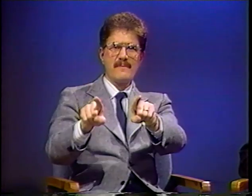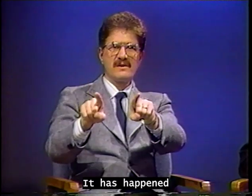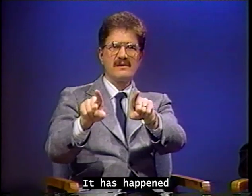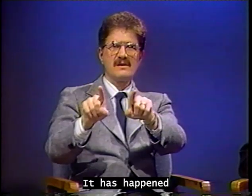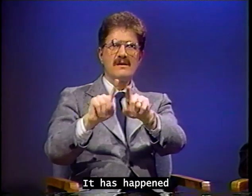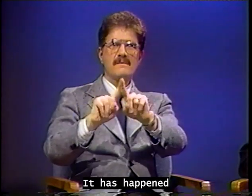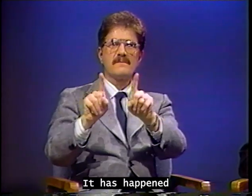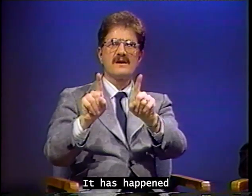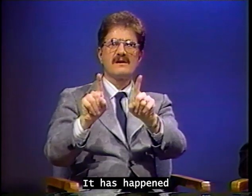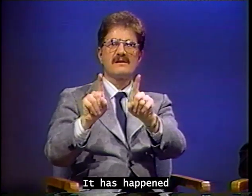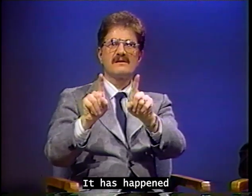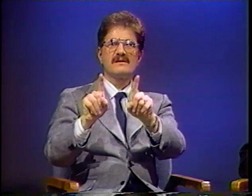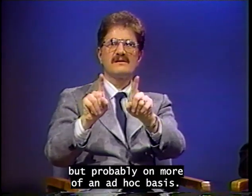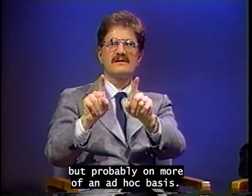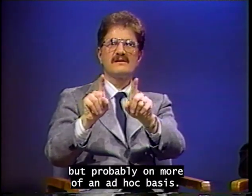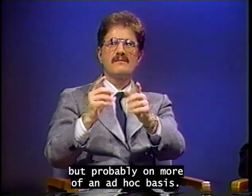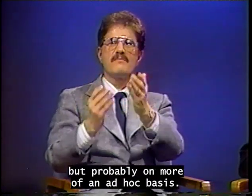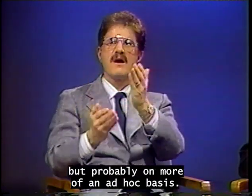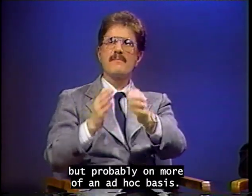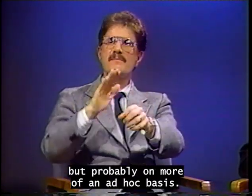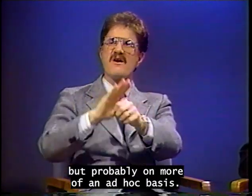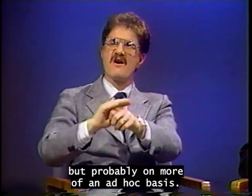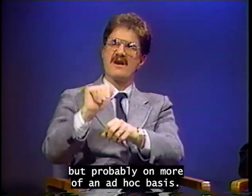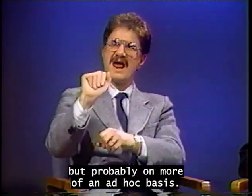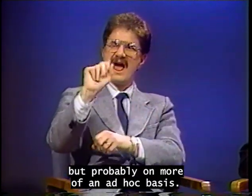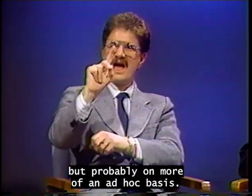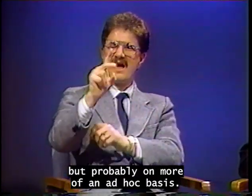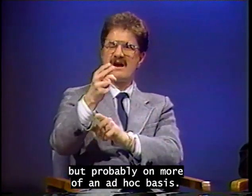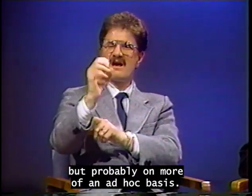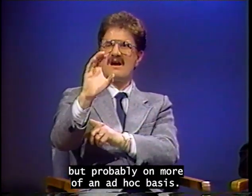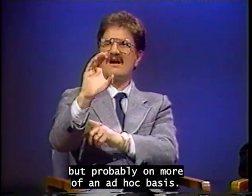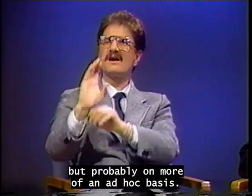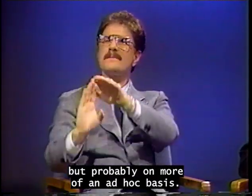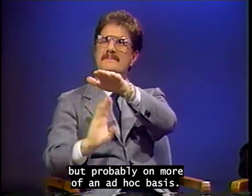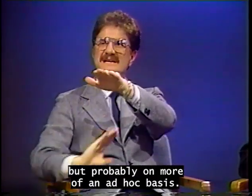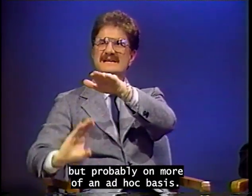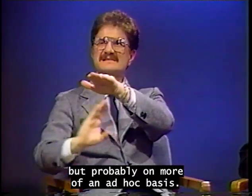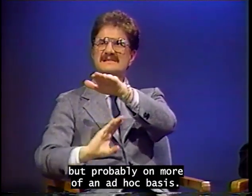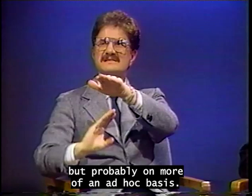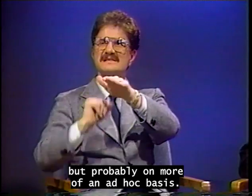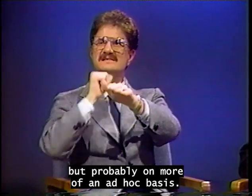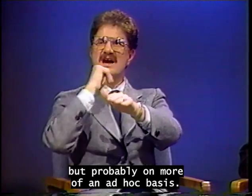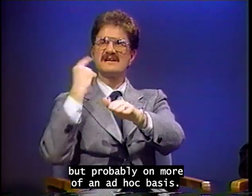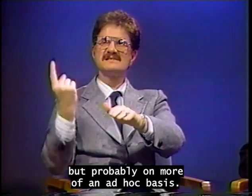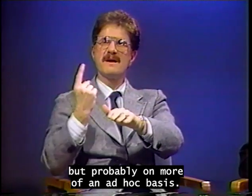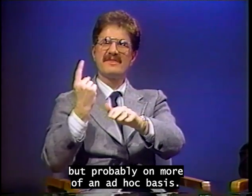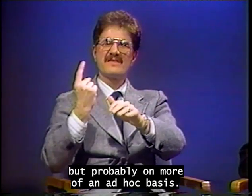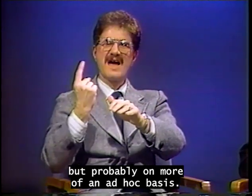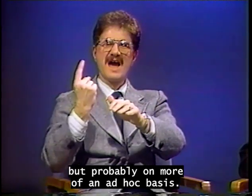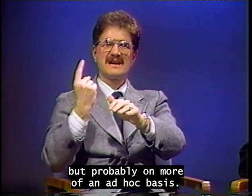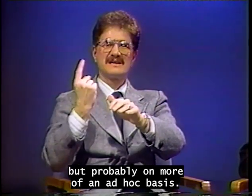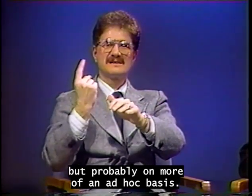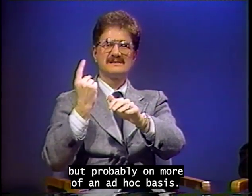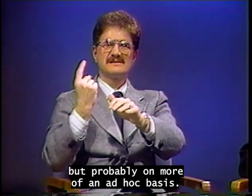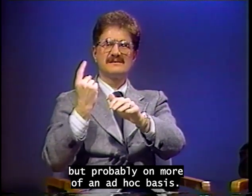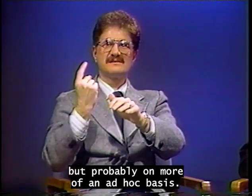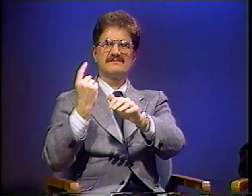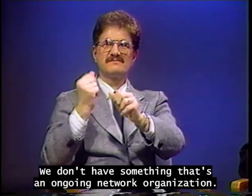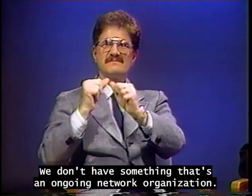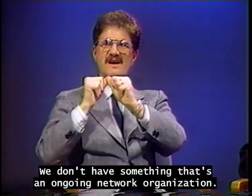It has happened, but probably on more of an ad hoc basis. We don't